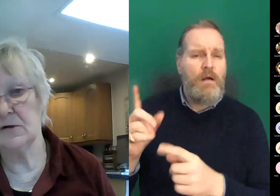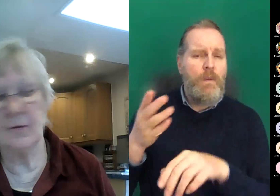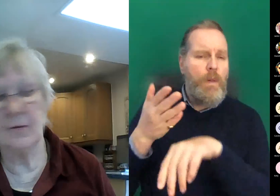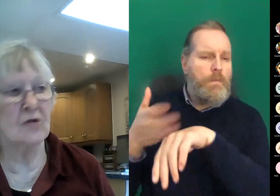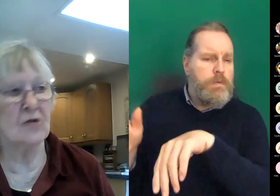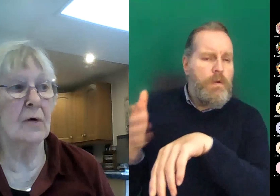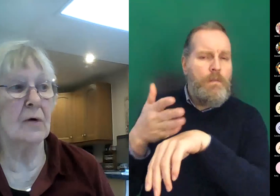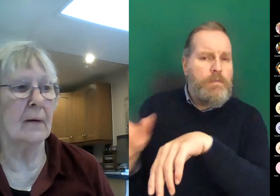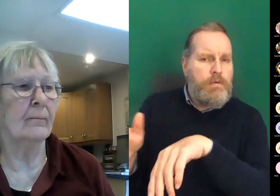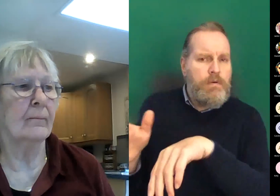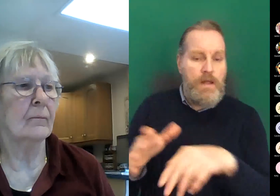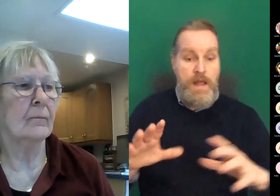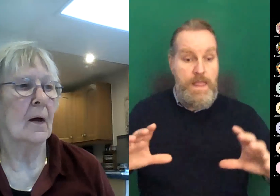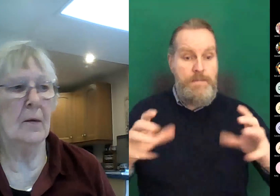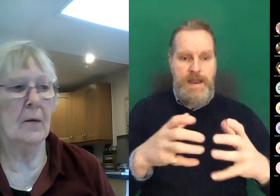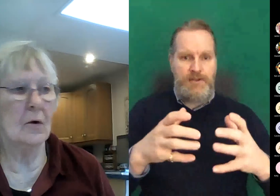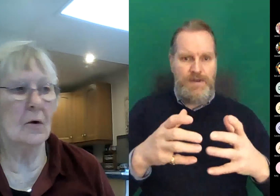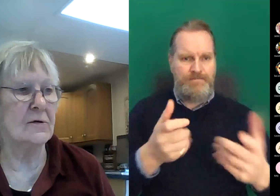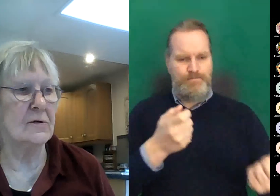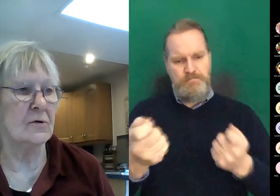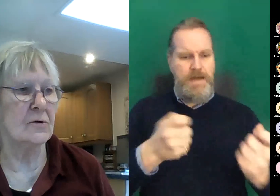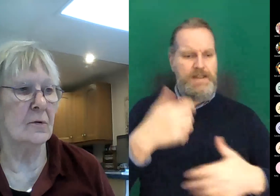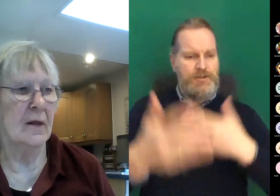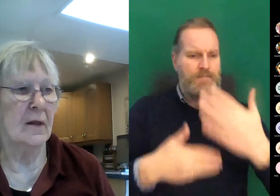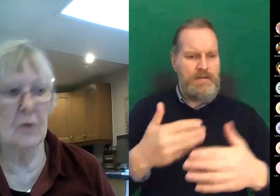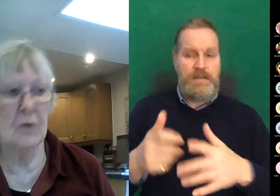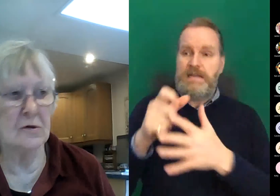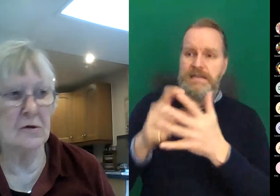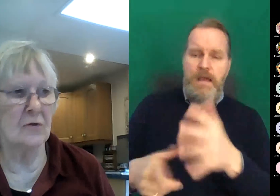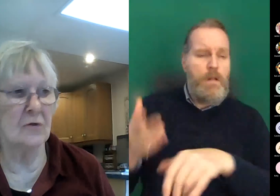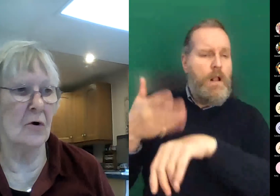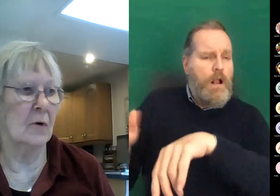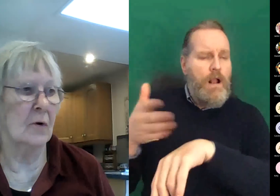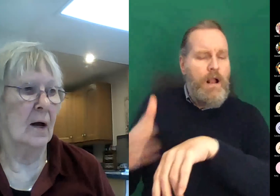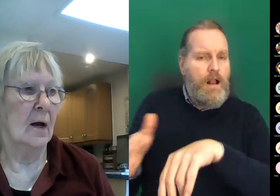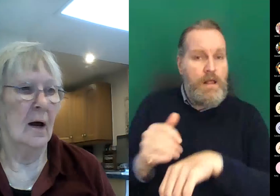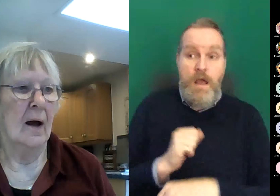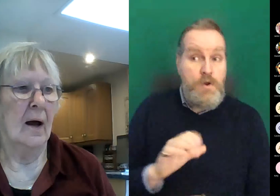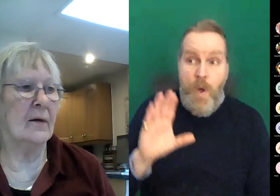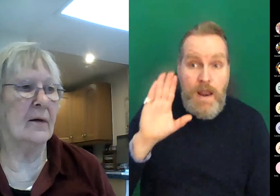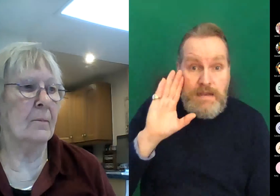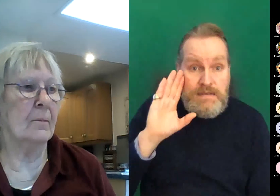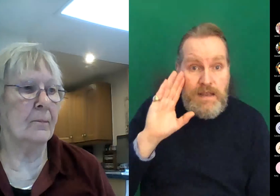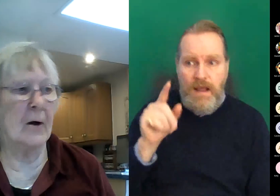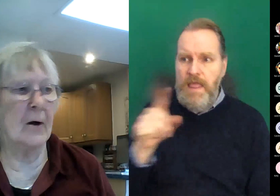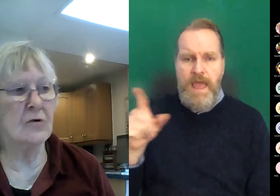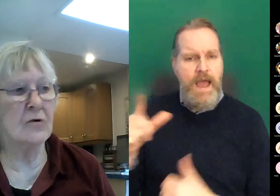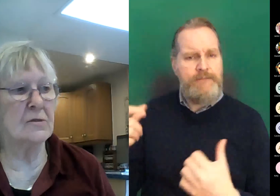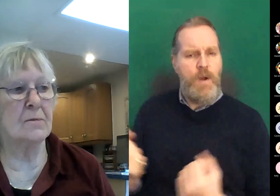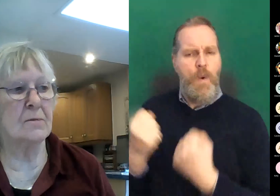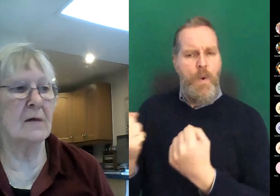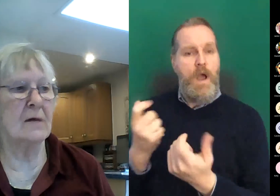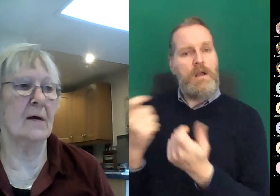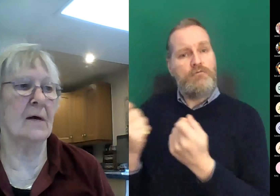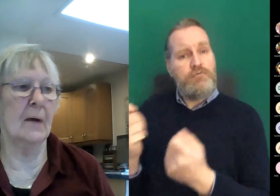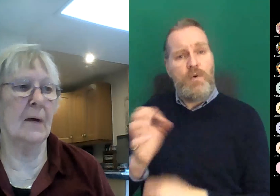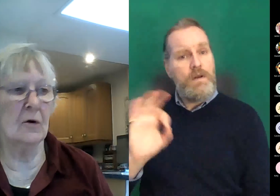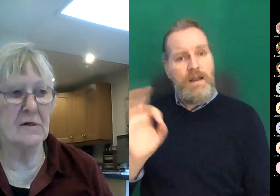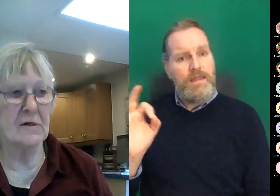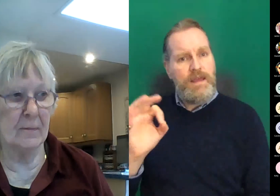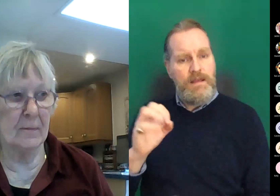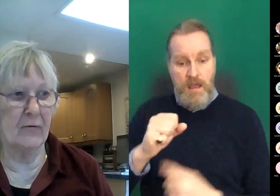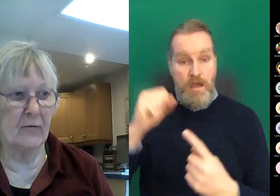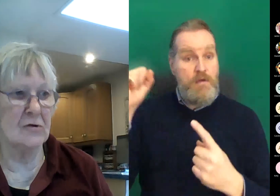organisations they were then joining. They were not listened to, they were not in control, and that priorities were being set